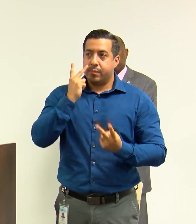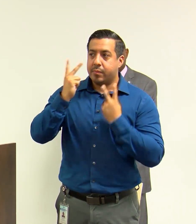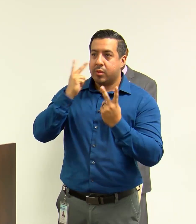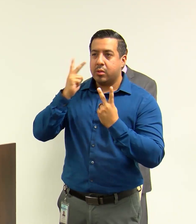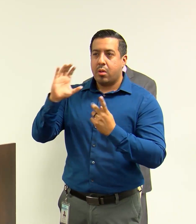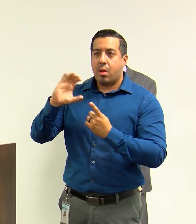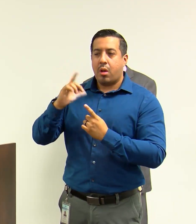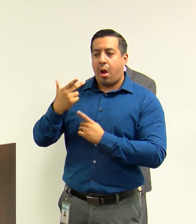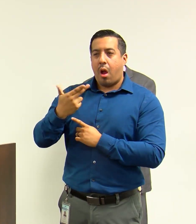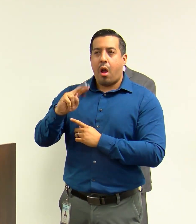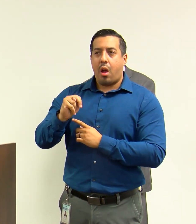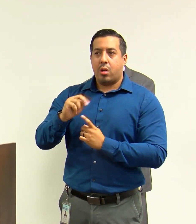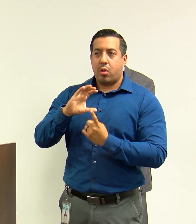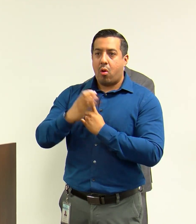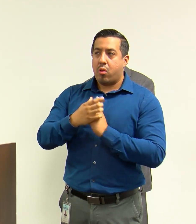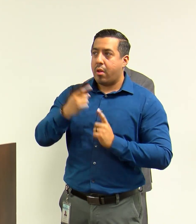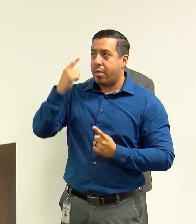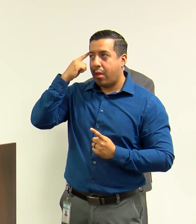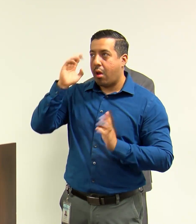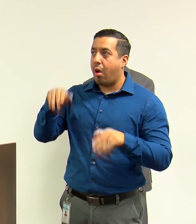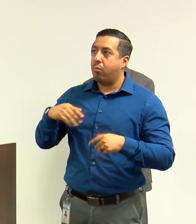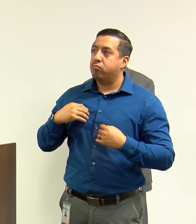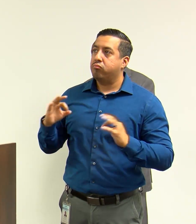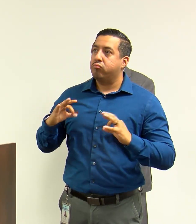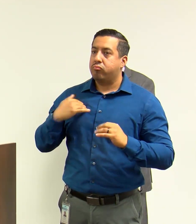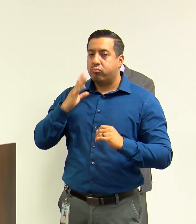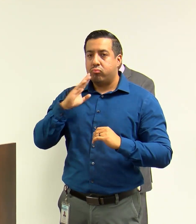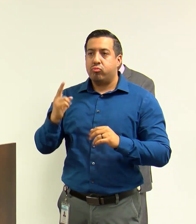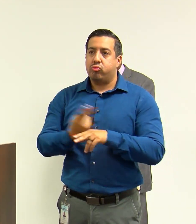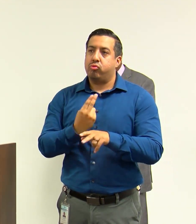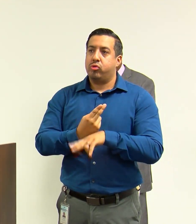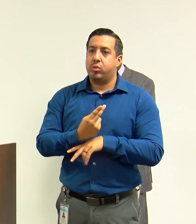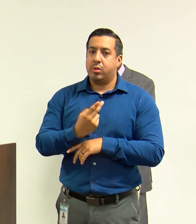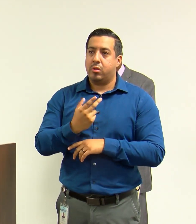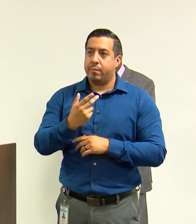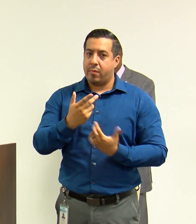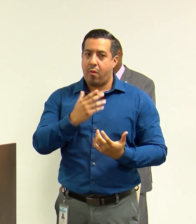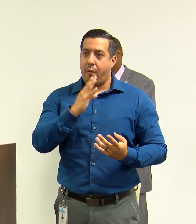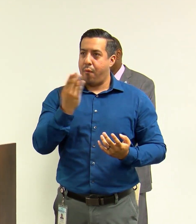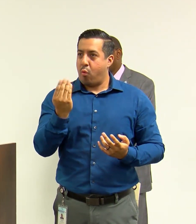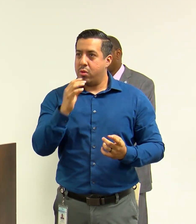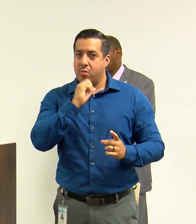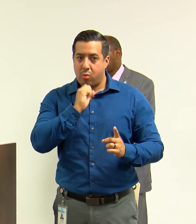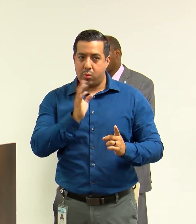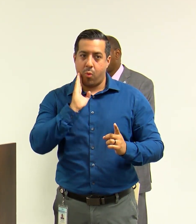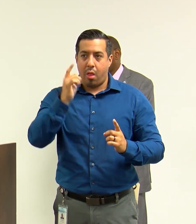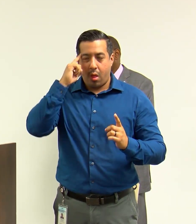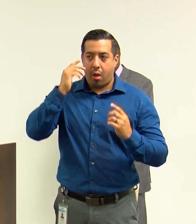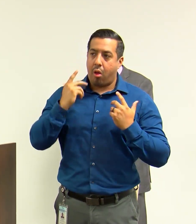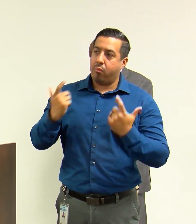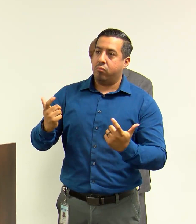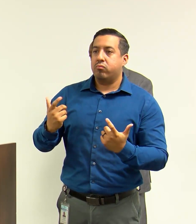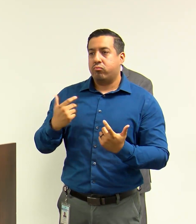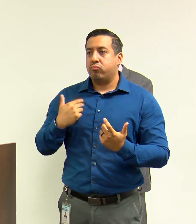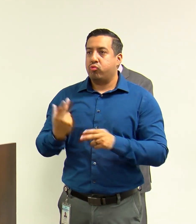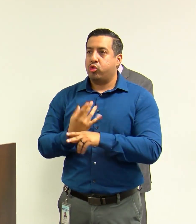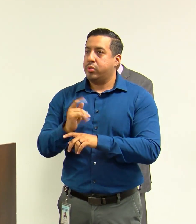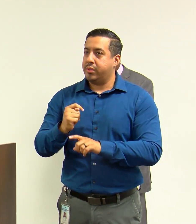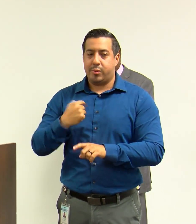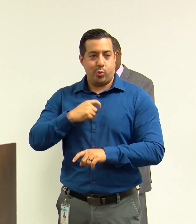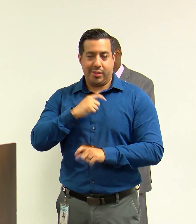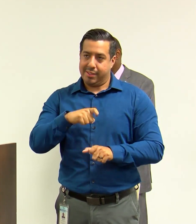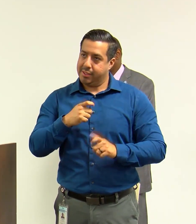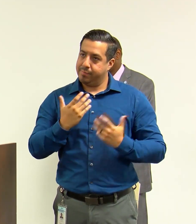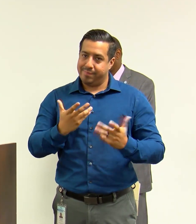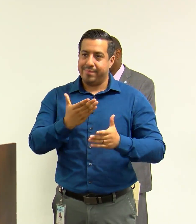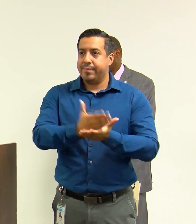and think that there's nothing but to use it, even as early as 14-year-olds. So this work has to be done. Finally,